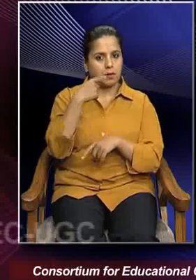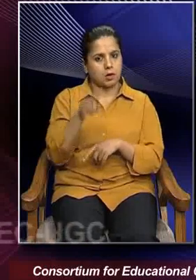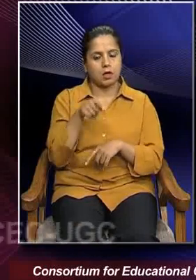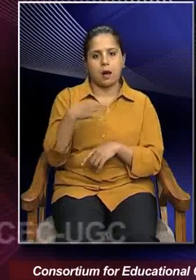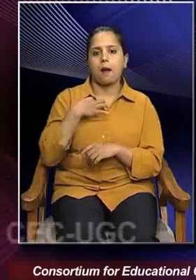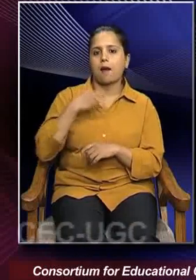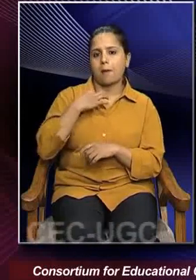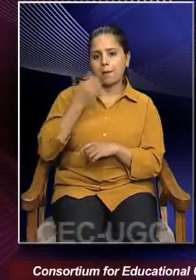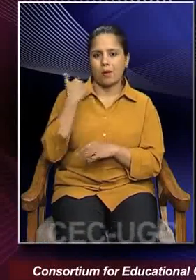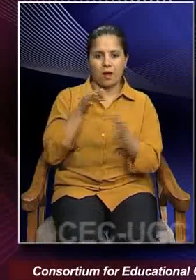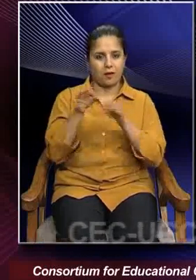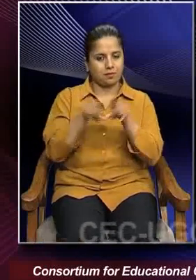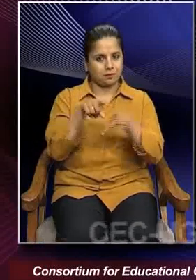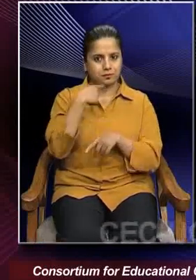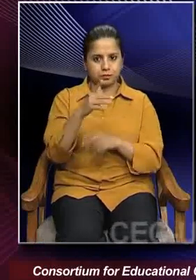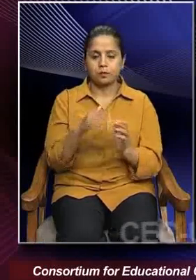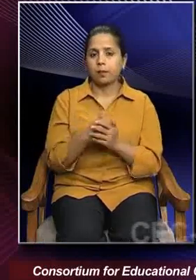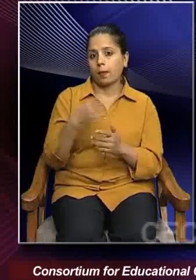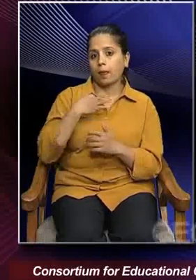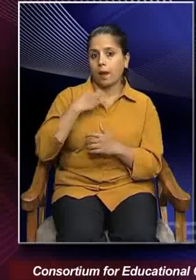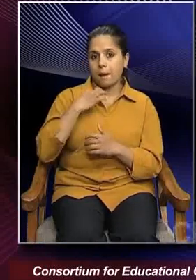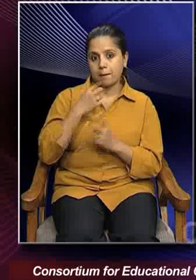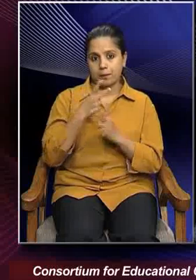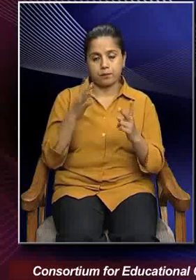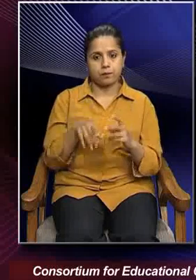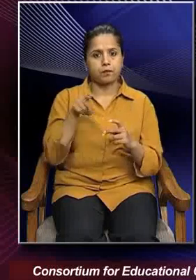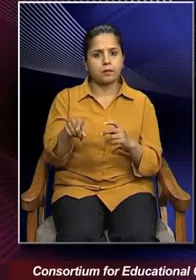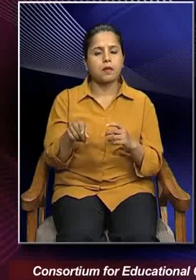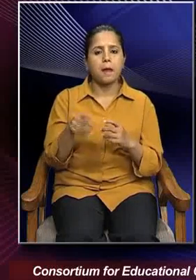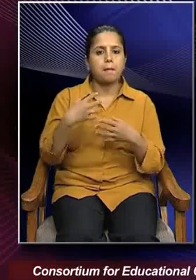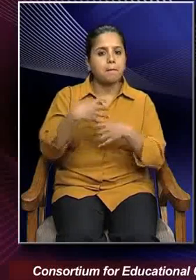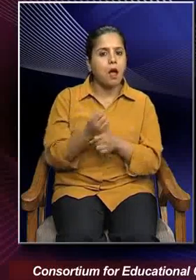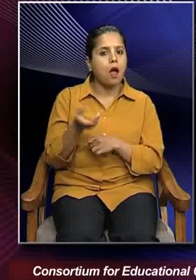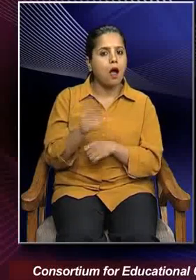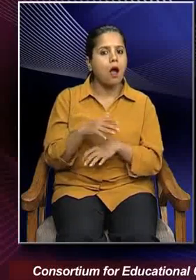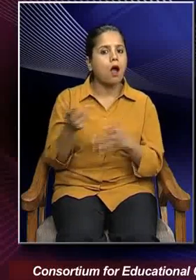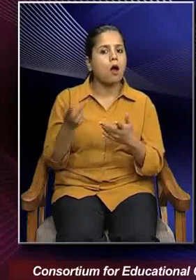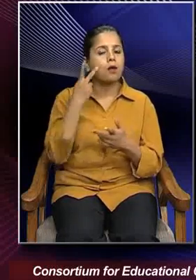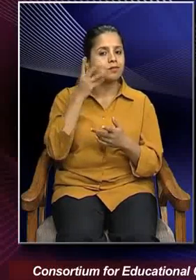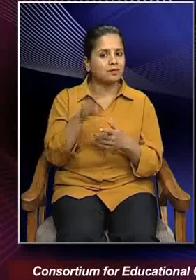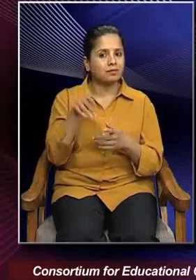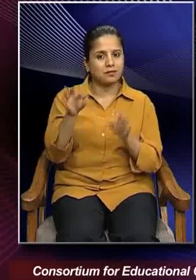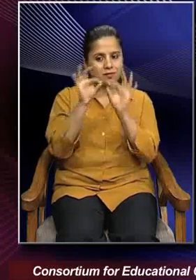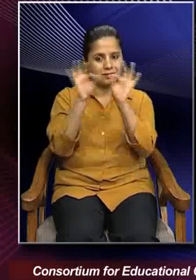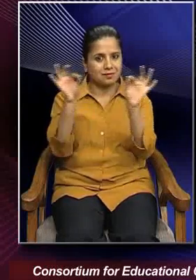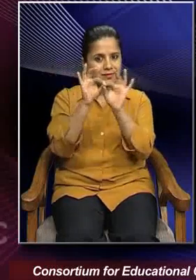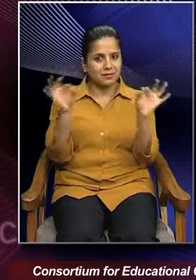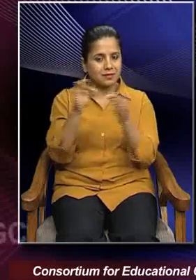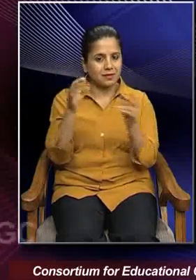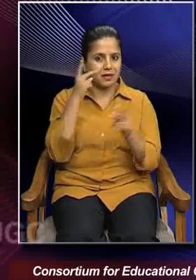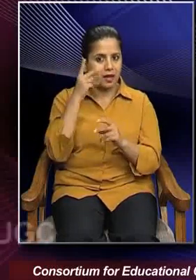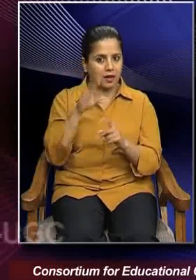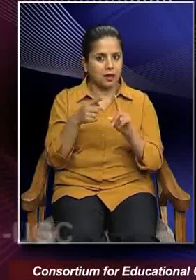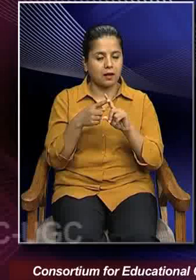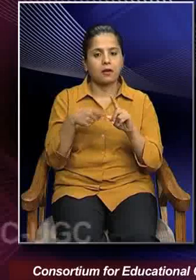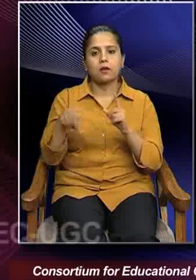cloth, that a cloth is a composite thing. And how is it formed? It is formed by